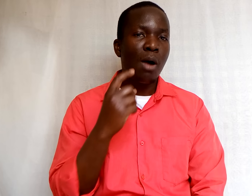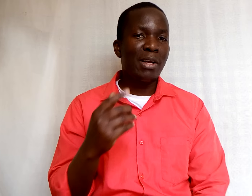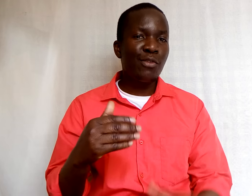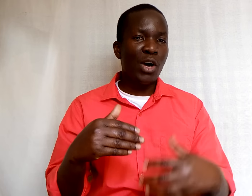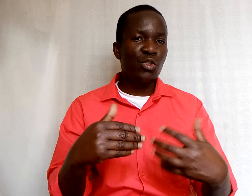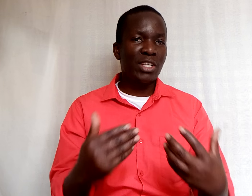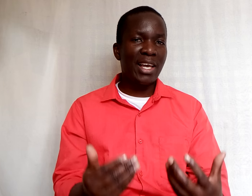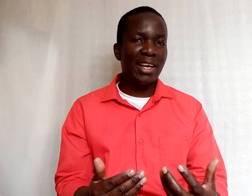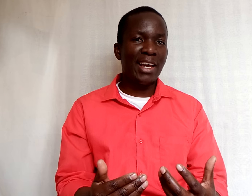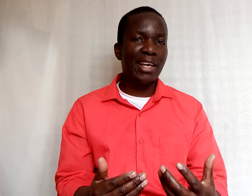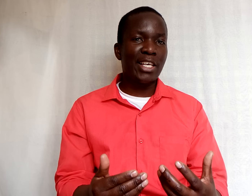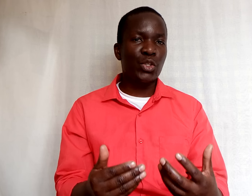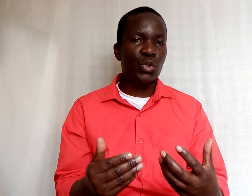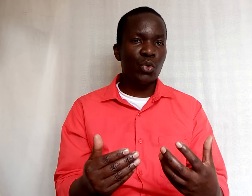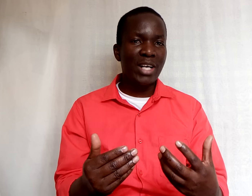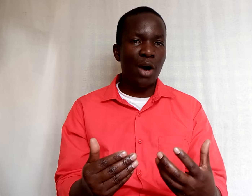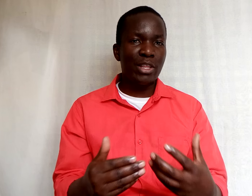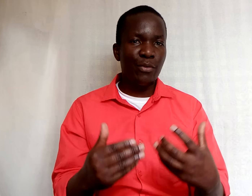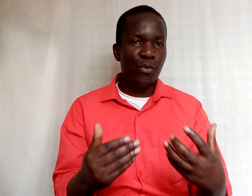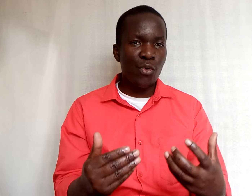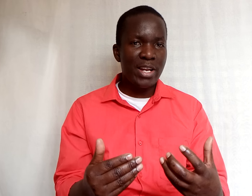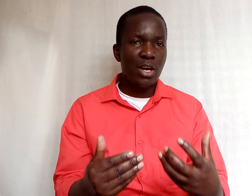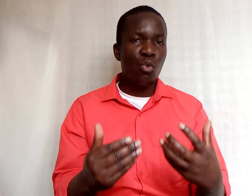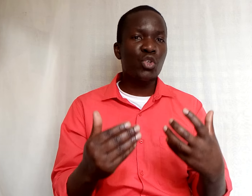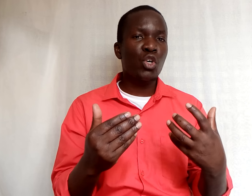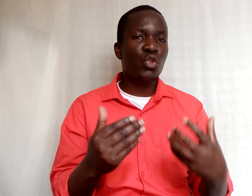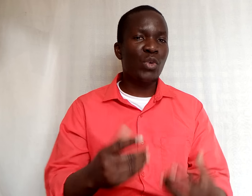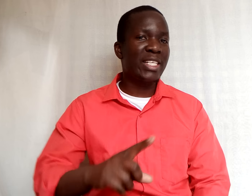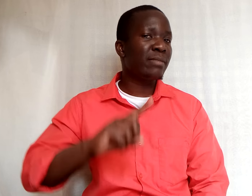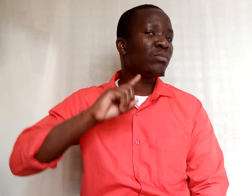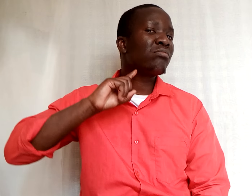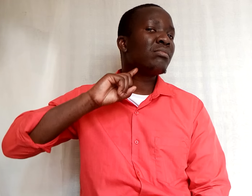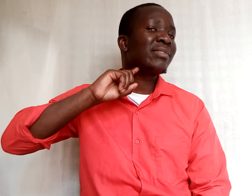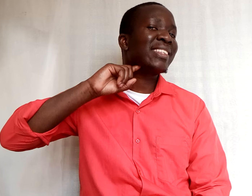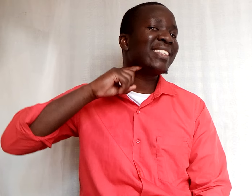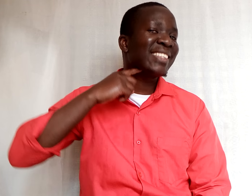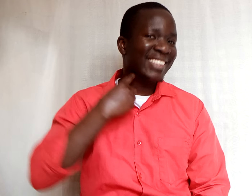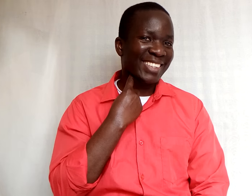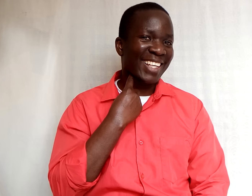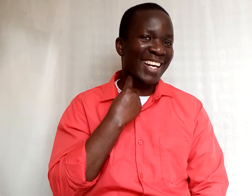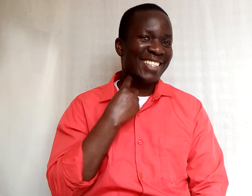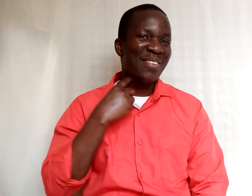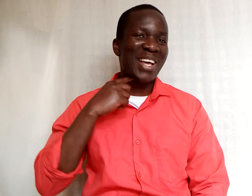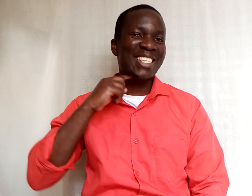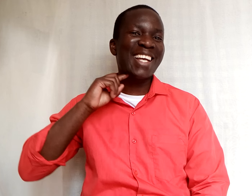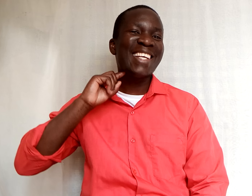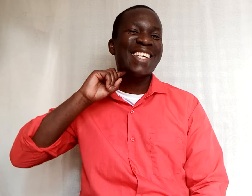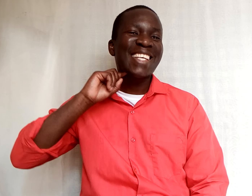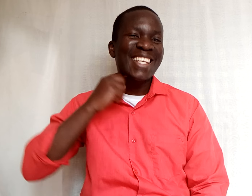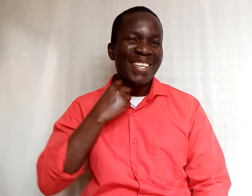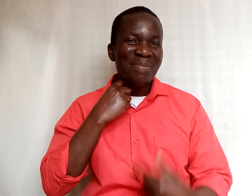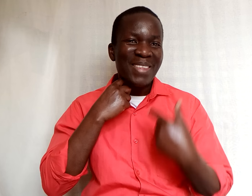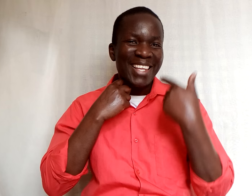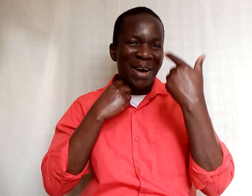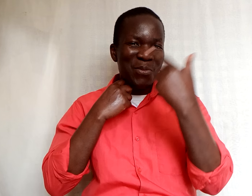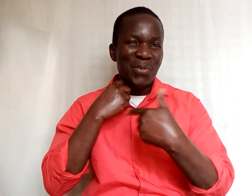But if you want to say the sugar or the food was so sweet, like that, plus the